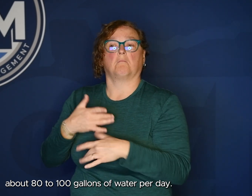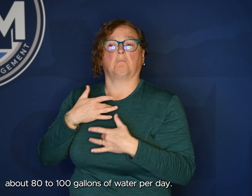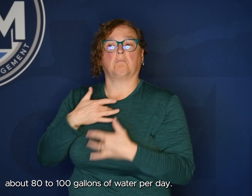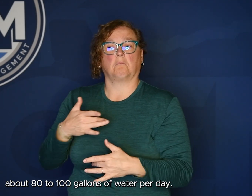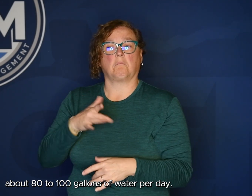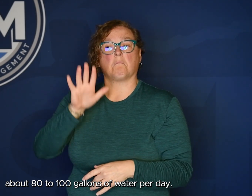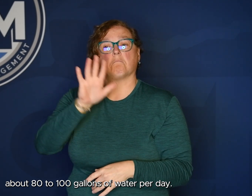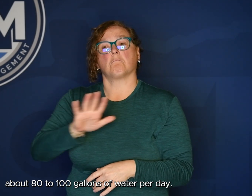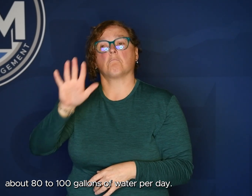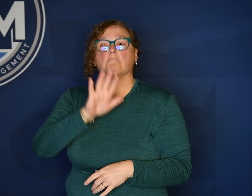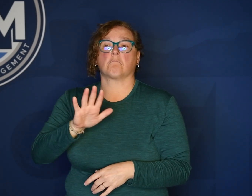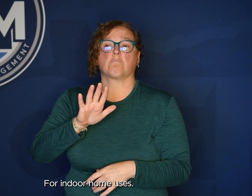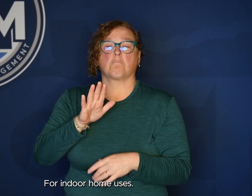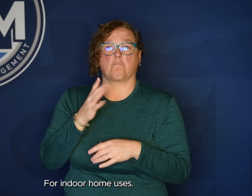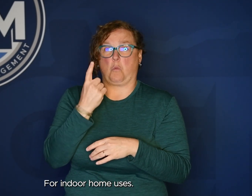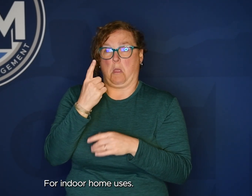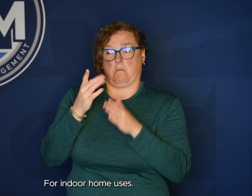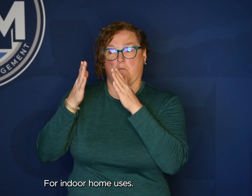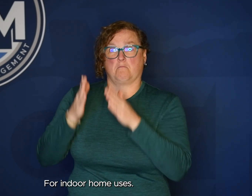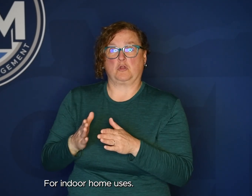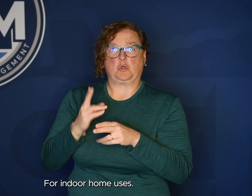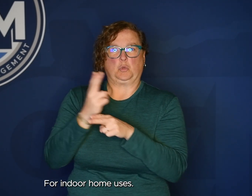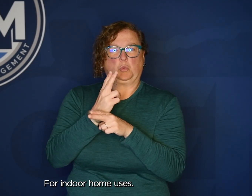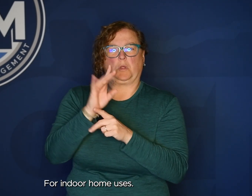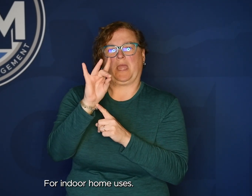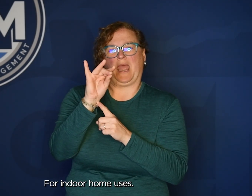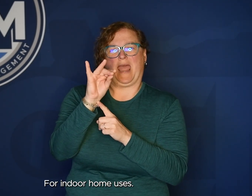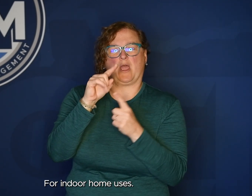water per day for indoor home uses.